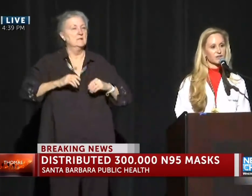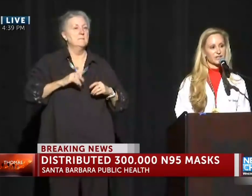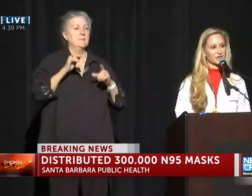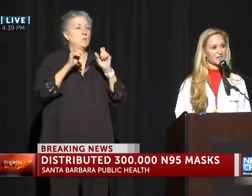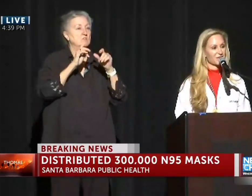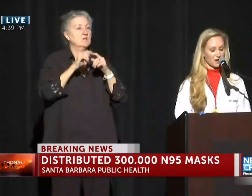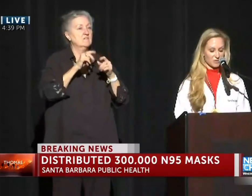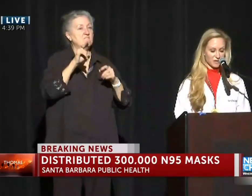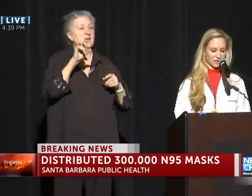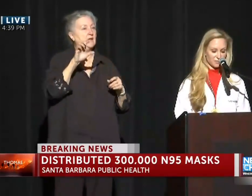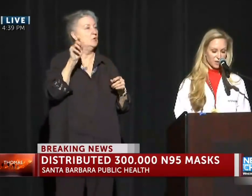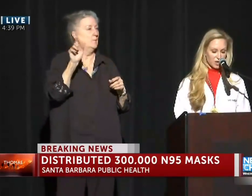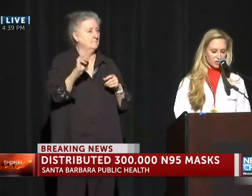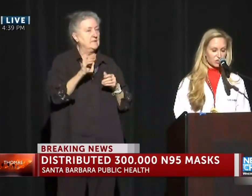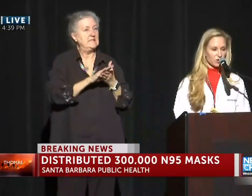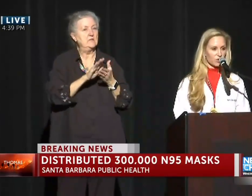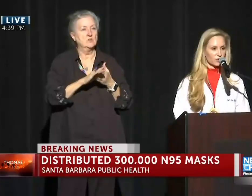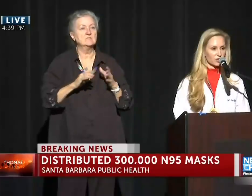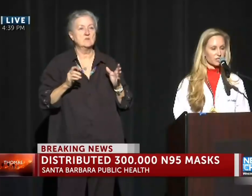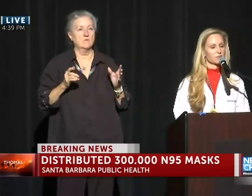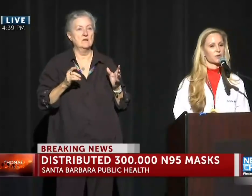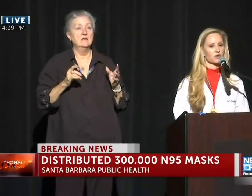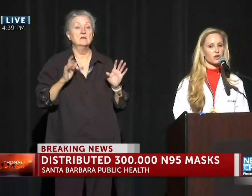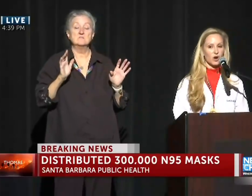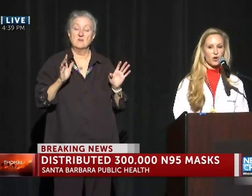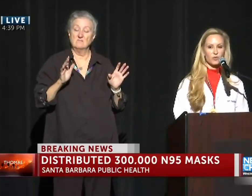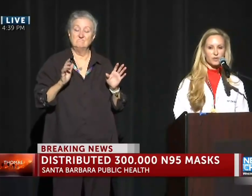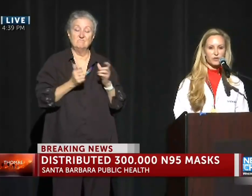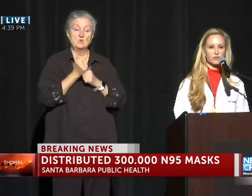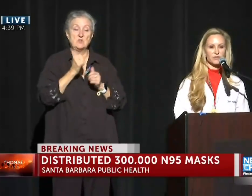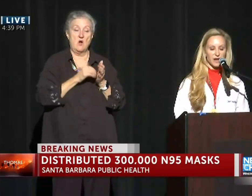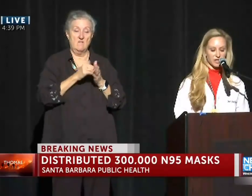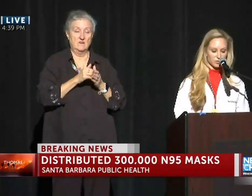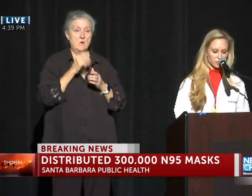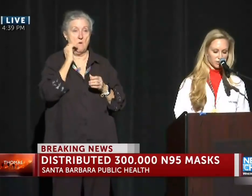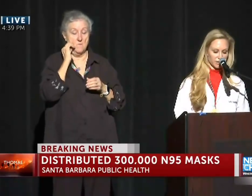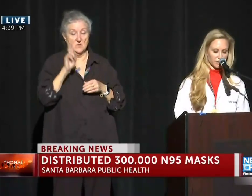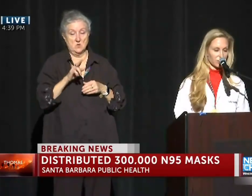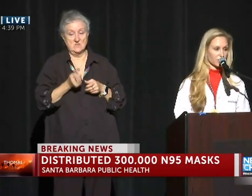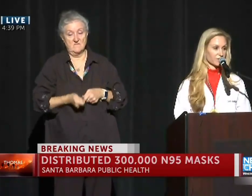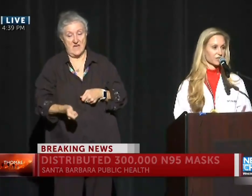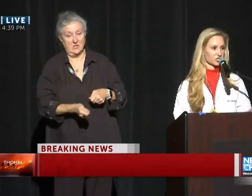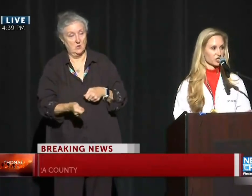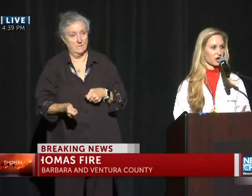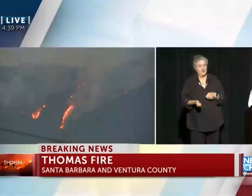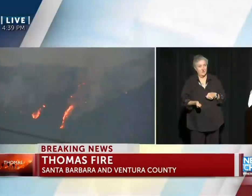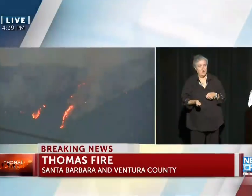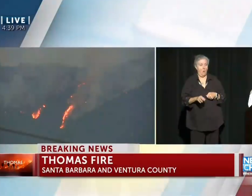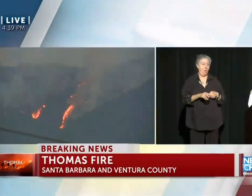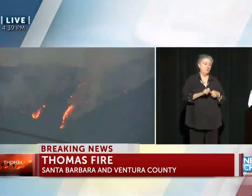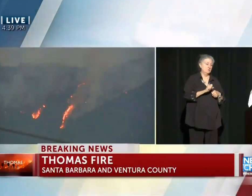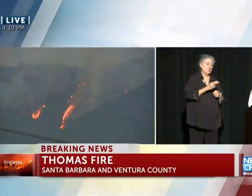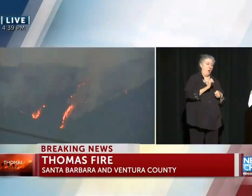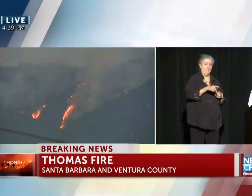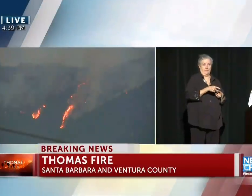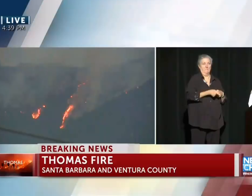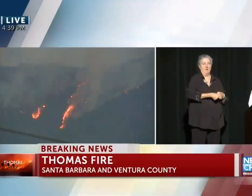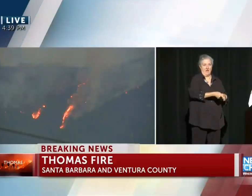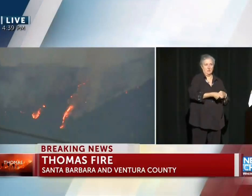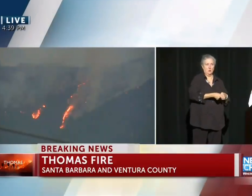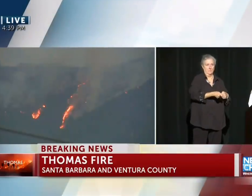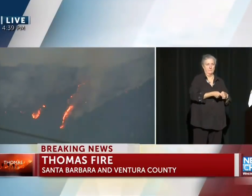about vacuum cleaners have come in. So your typical home use vacuum cleaner, or even a shop vacuum,